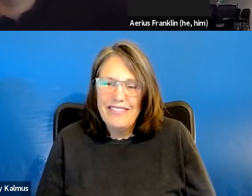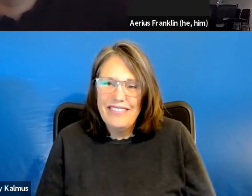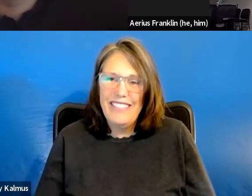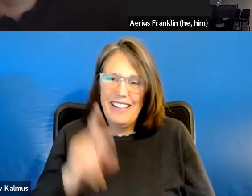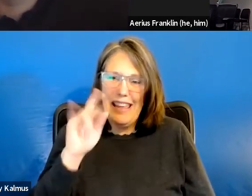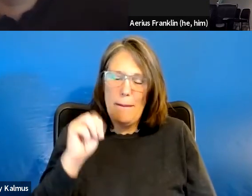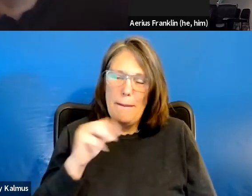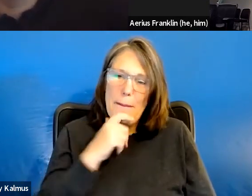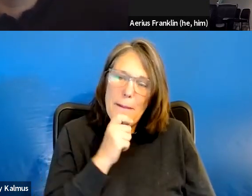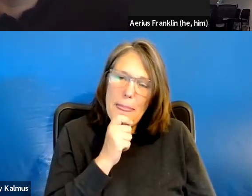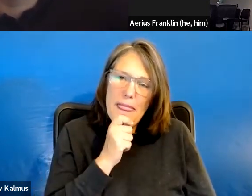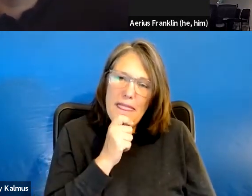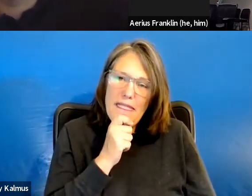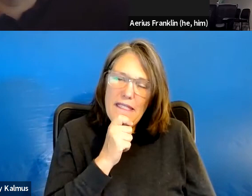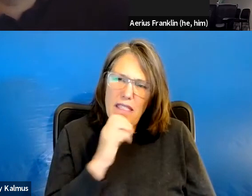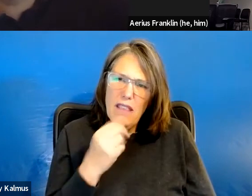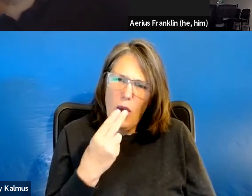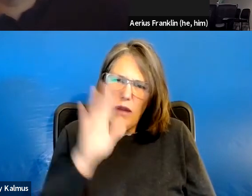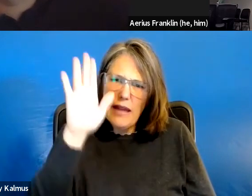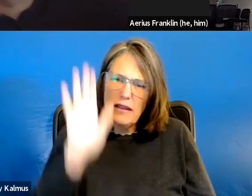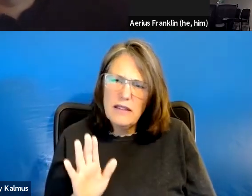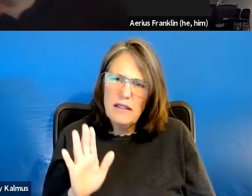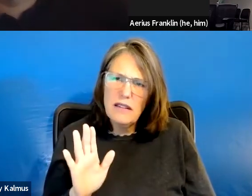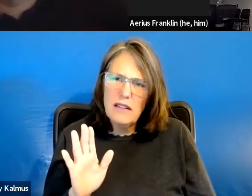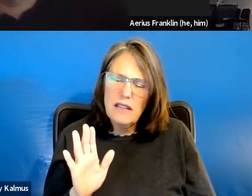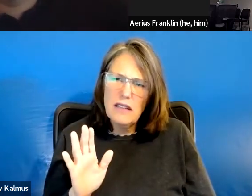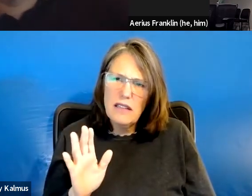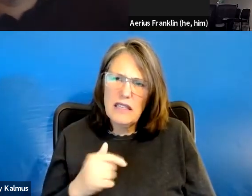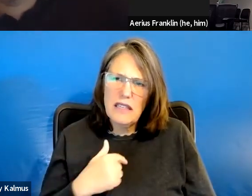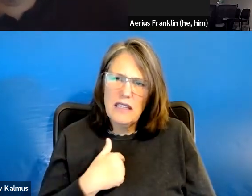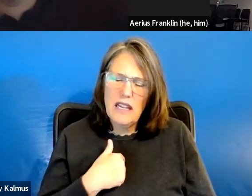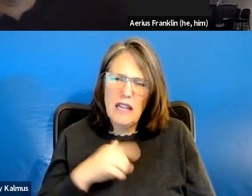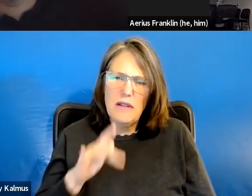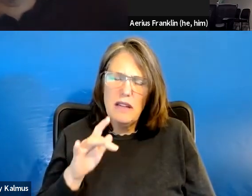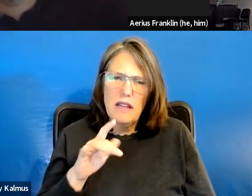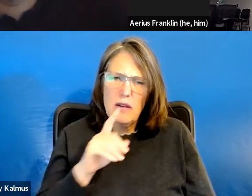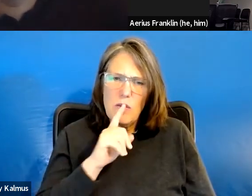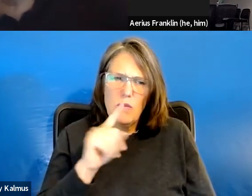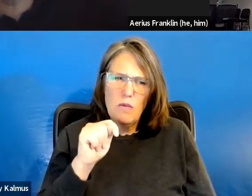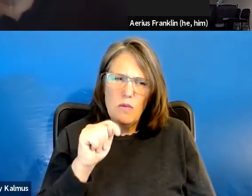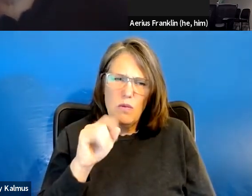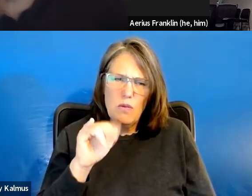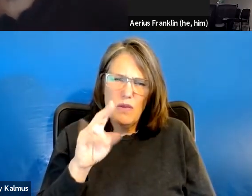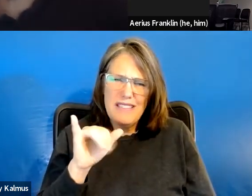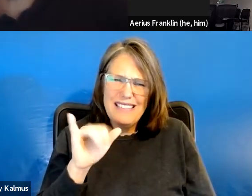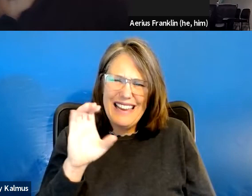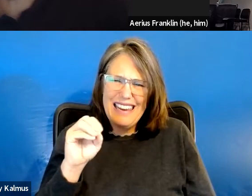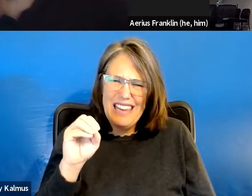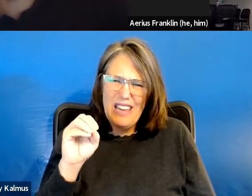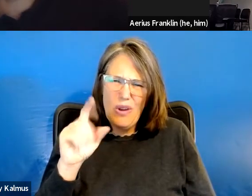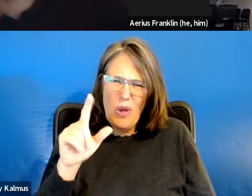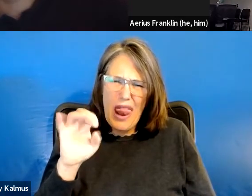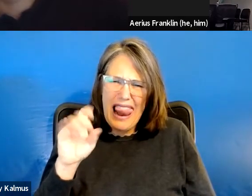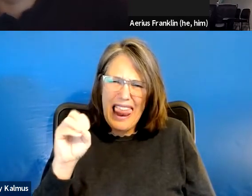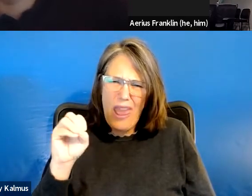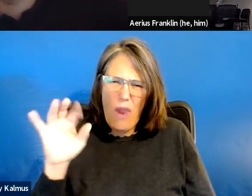Kimberly. Oh, put your hand down. I was too fast. What is Tony Cola? Yeah, I can't